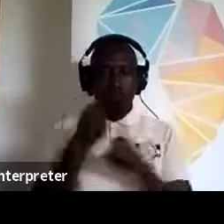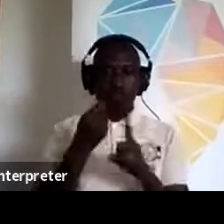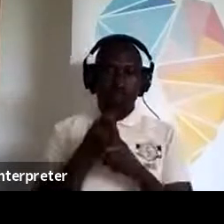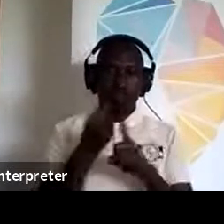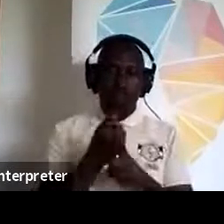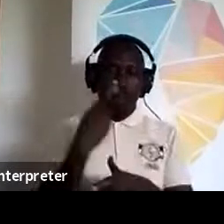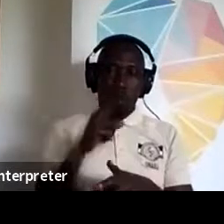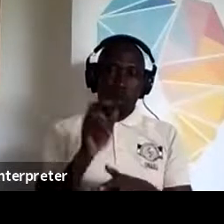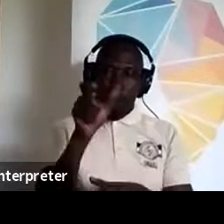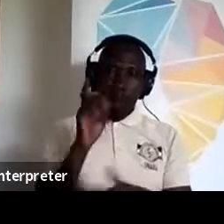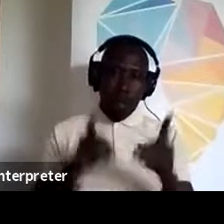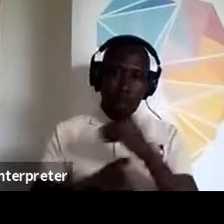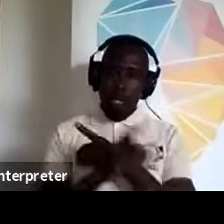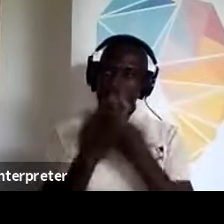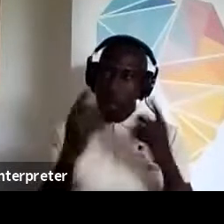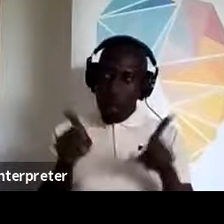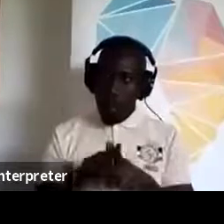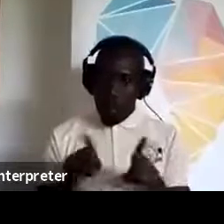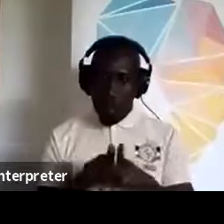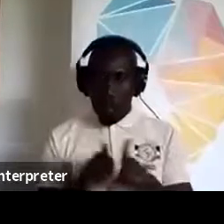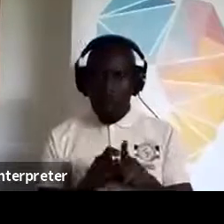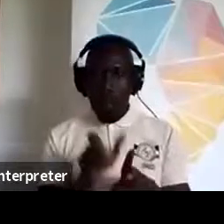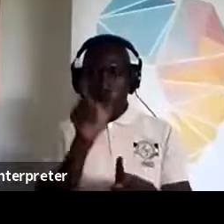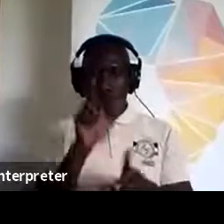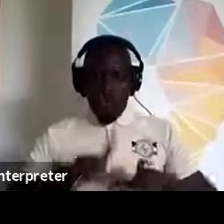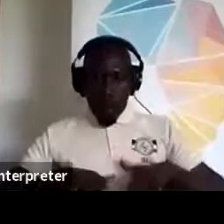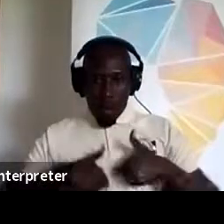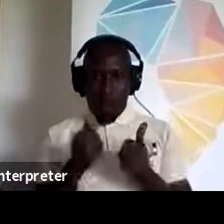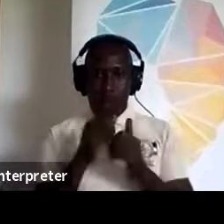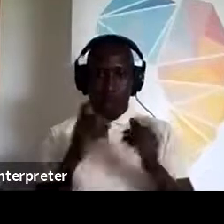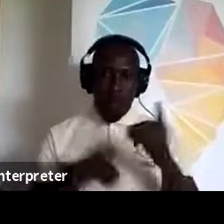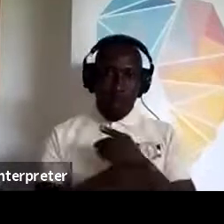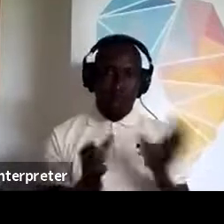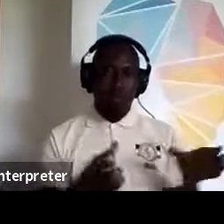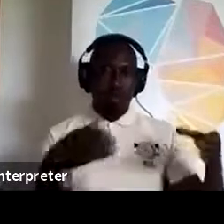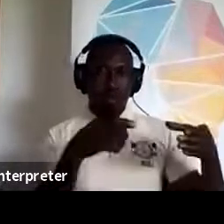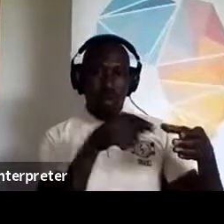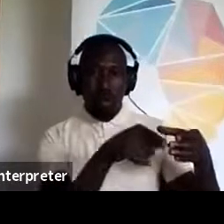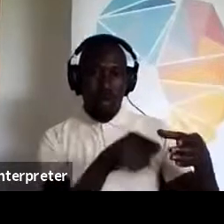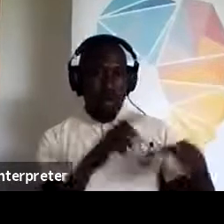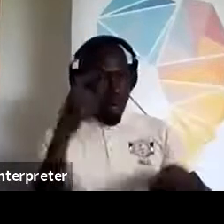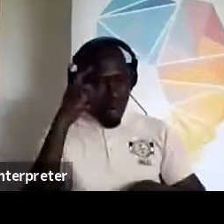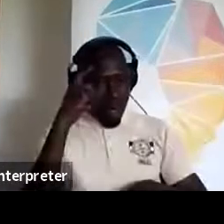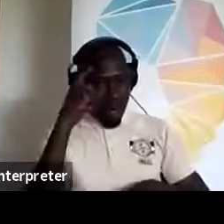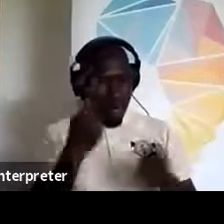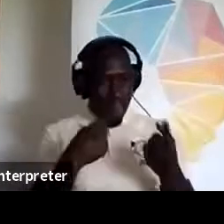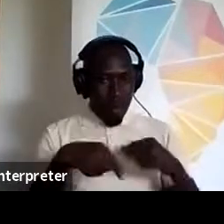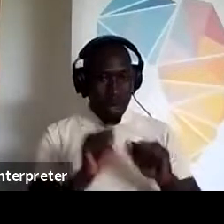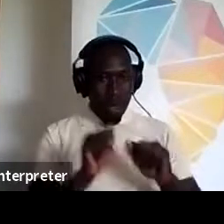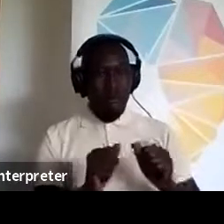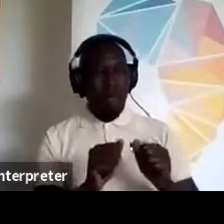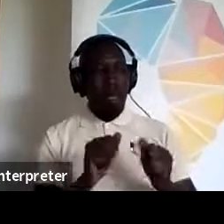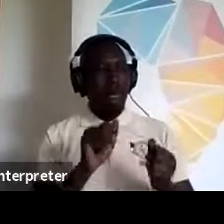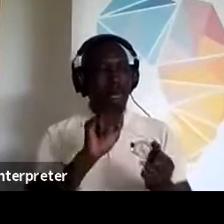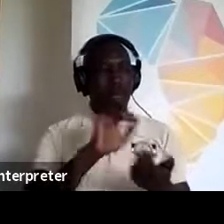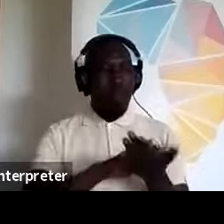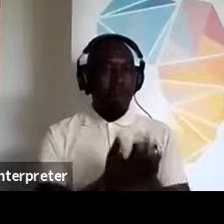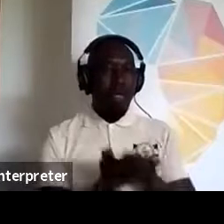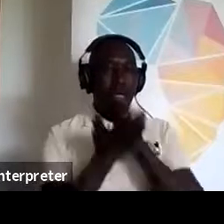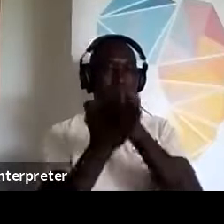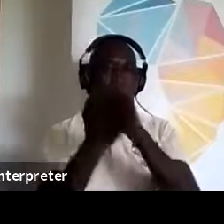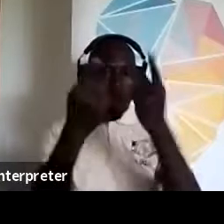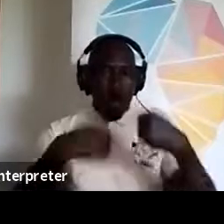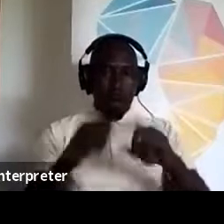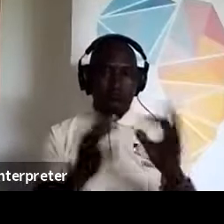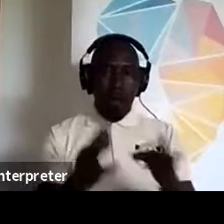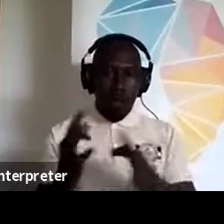persons with disability, also the persons living with disability themselves? I think we can't leave everything to government, as government has